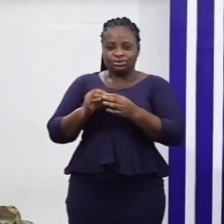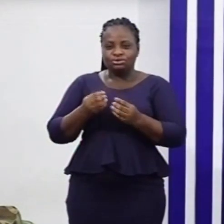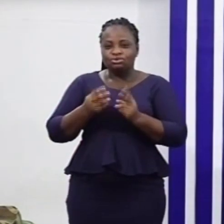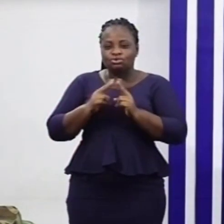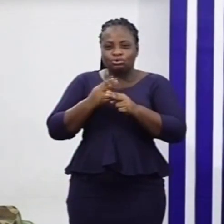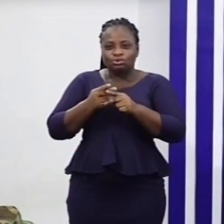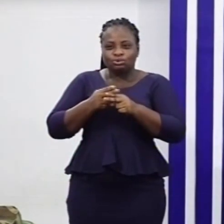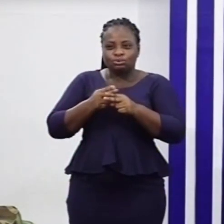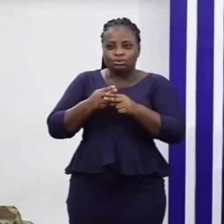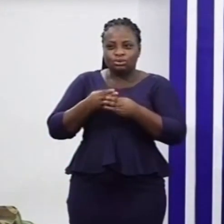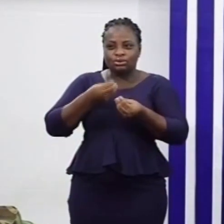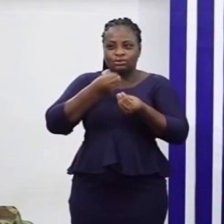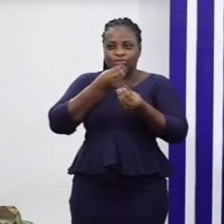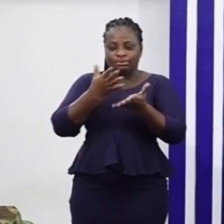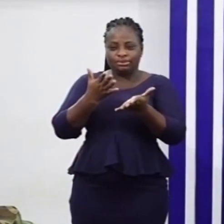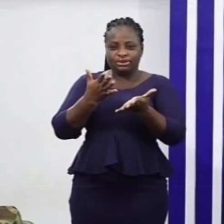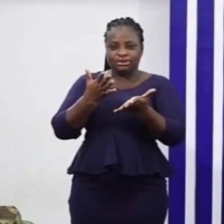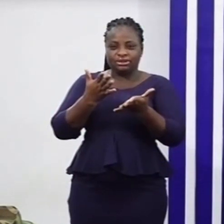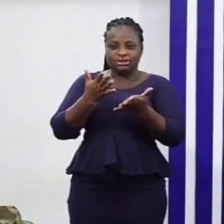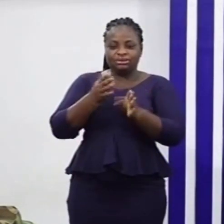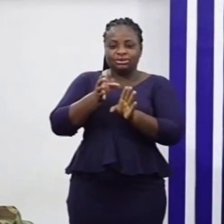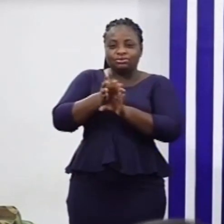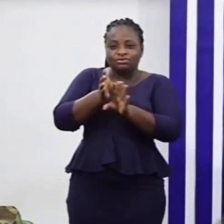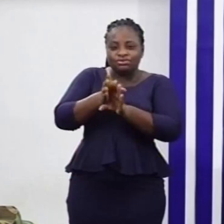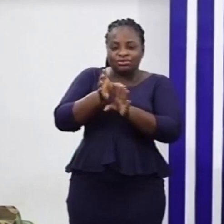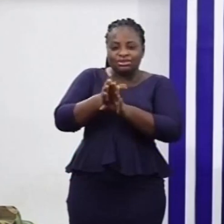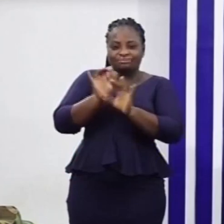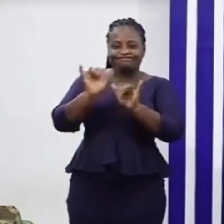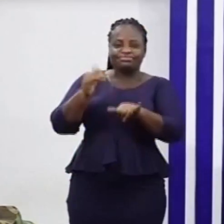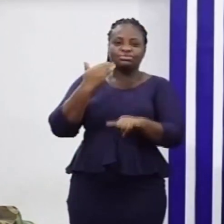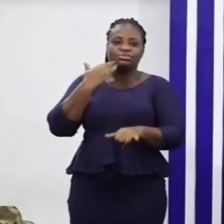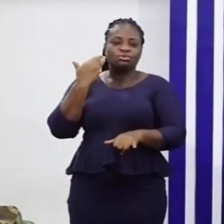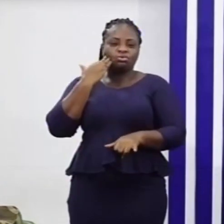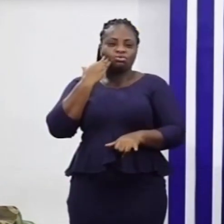update on compliance and enforcement on that. We'll get into that.